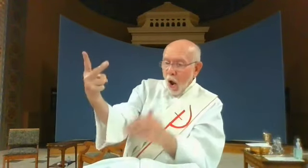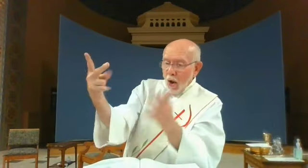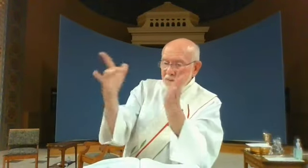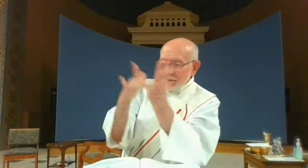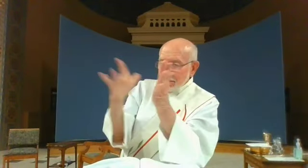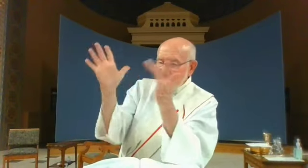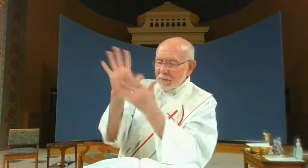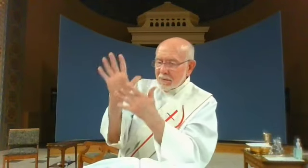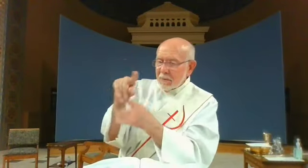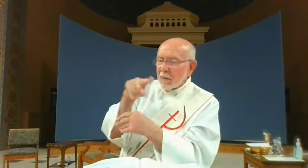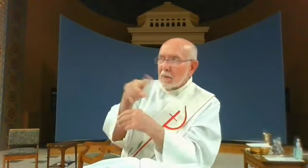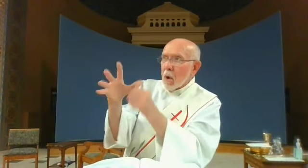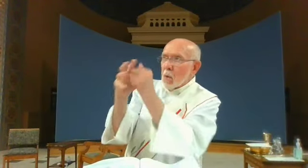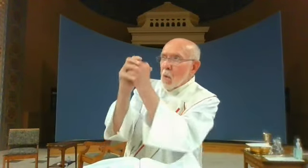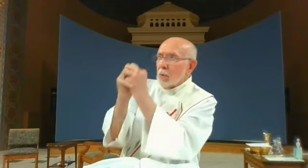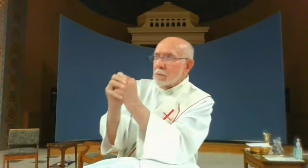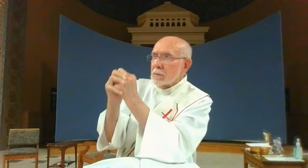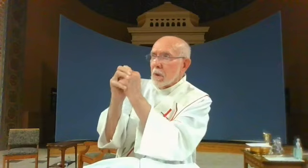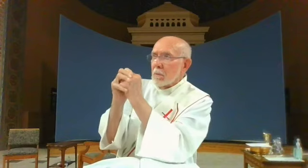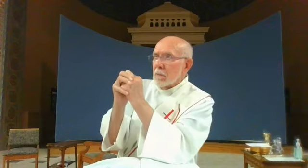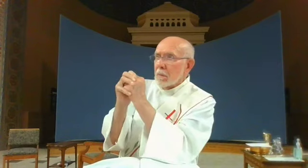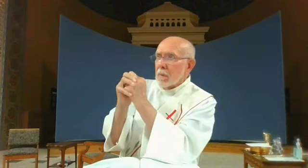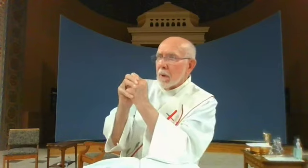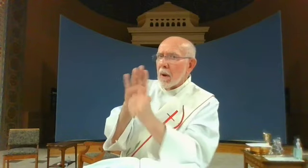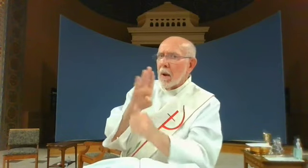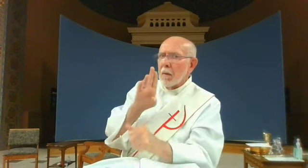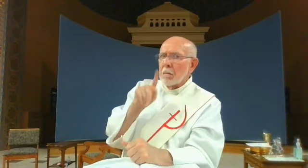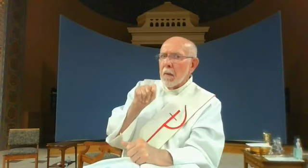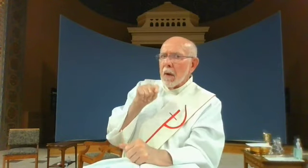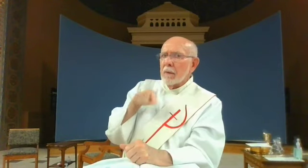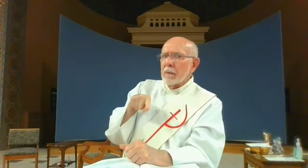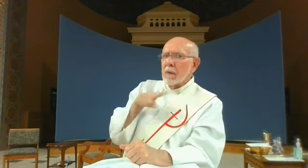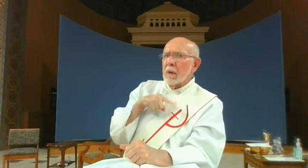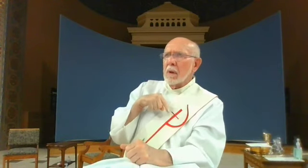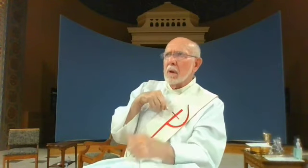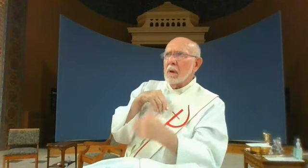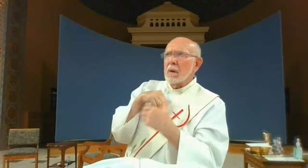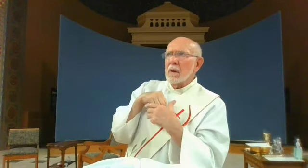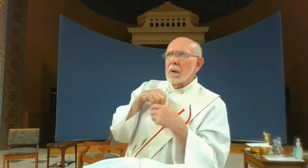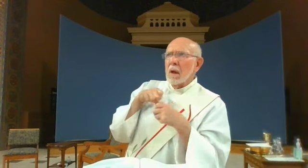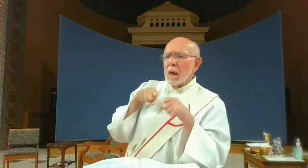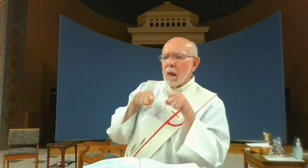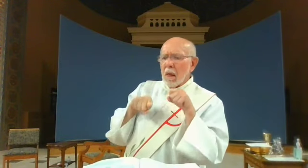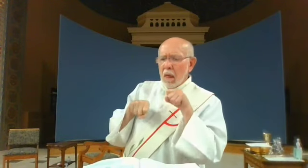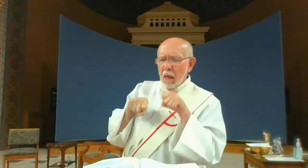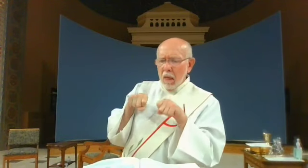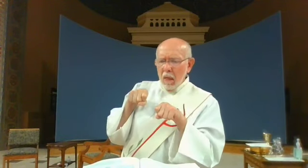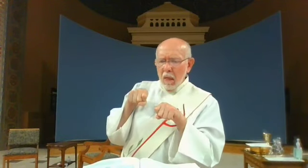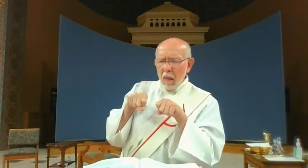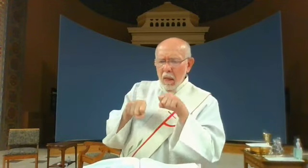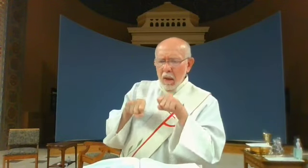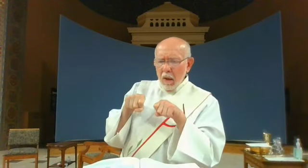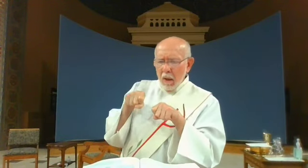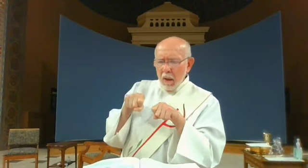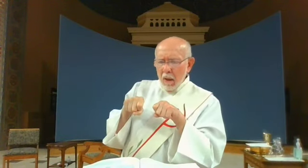When they all saw him, they worshipped, but they doubted.